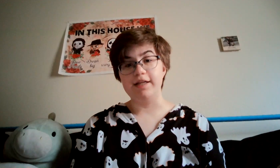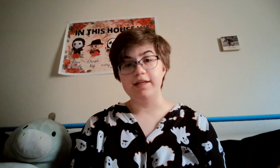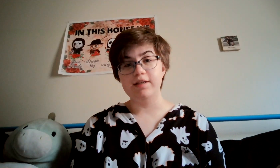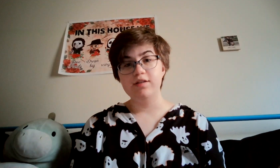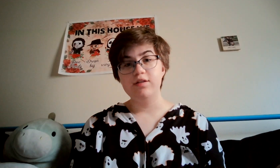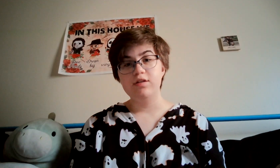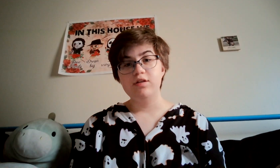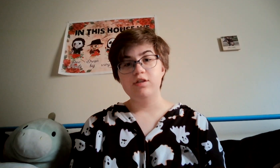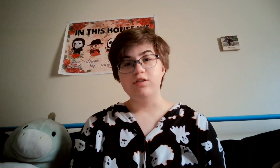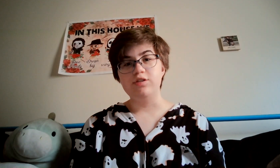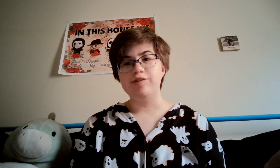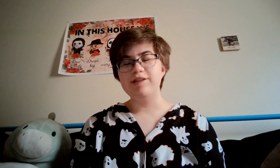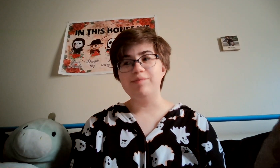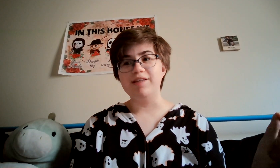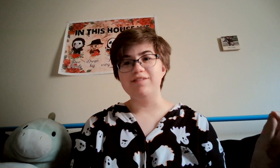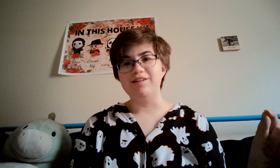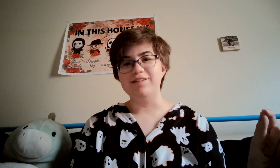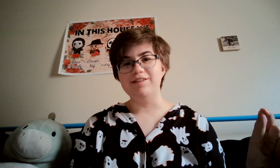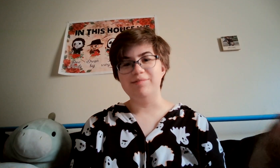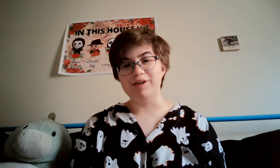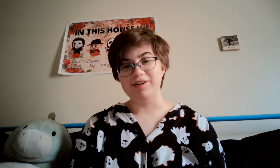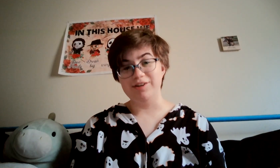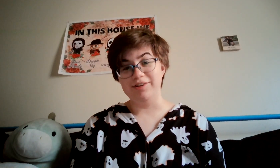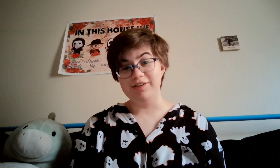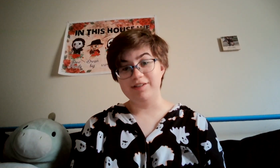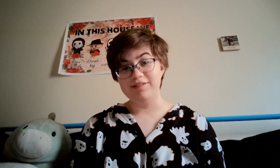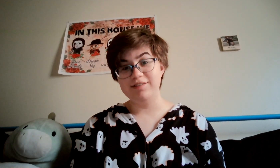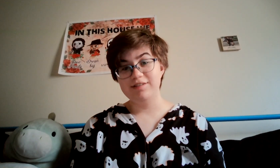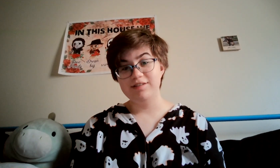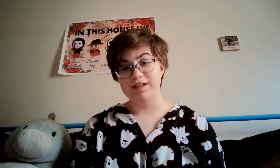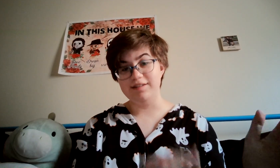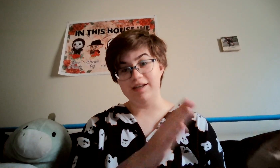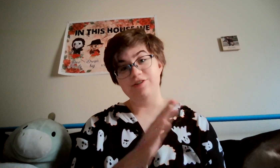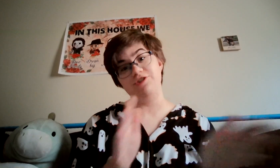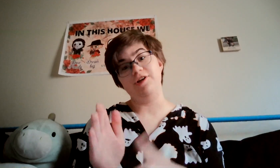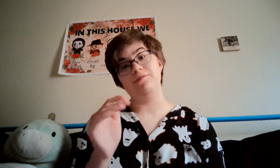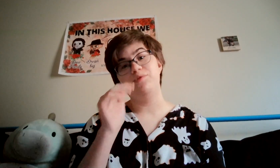it. She's doing it based on the American Girl dolls as like a starting point.